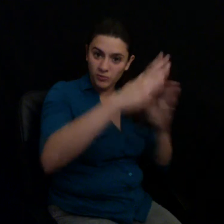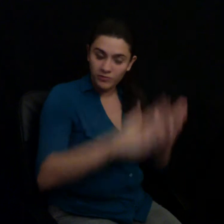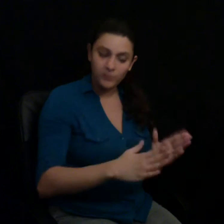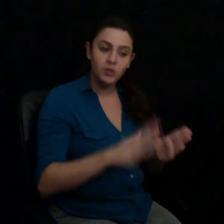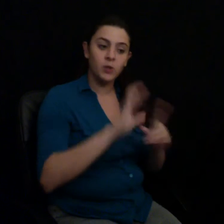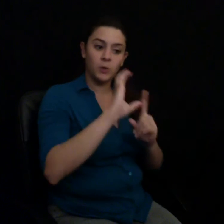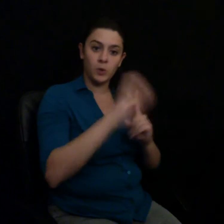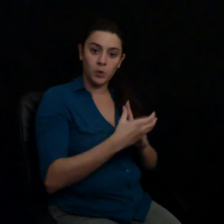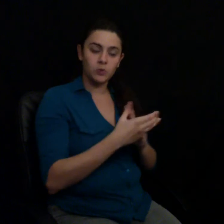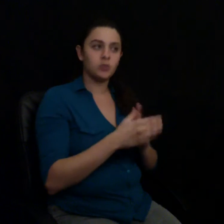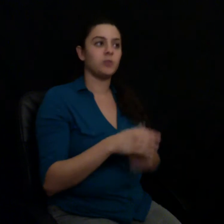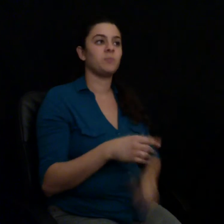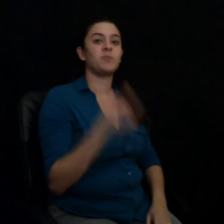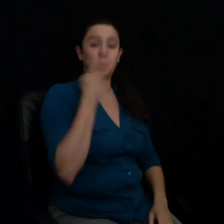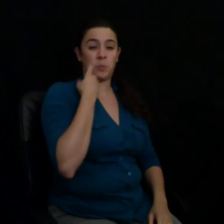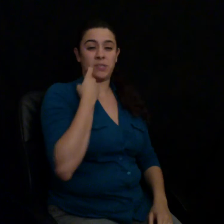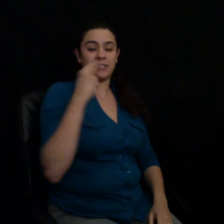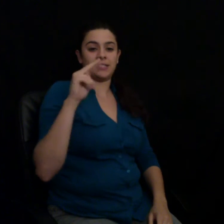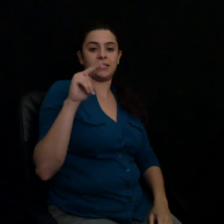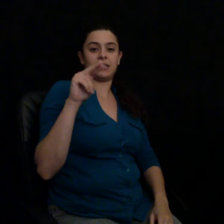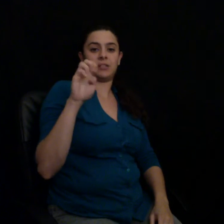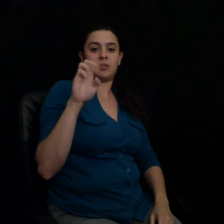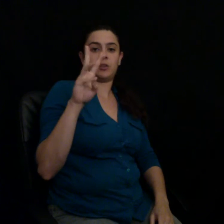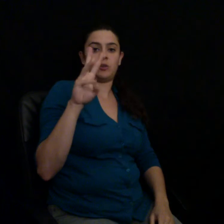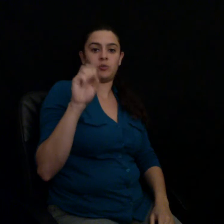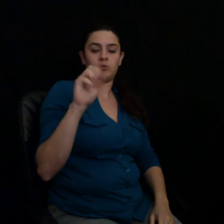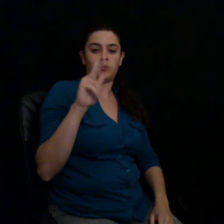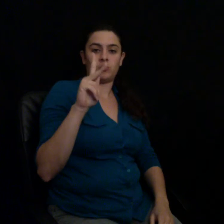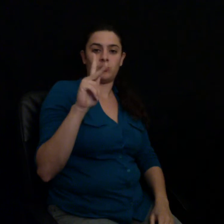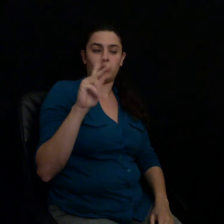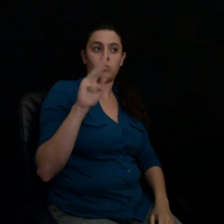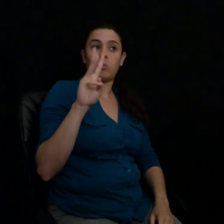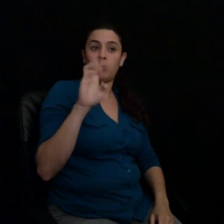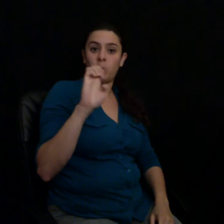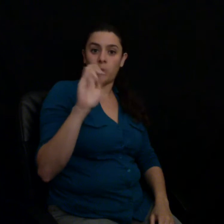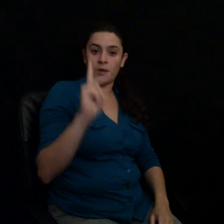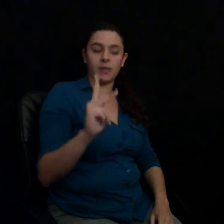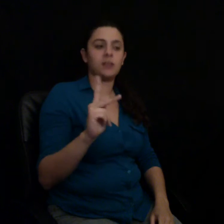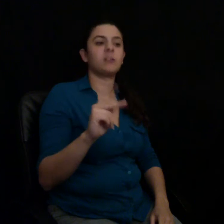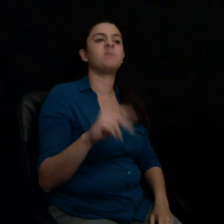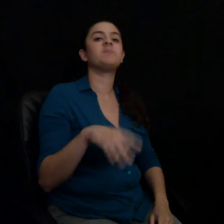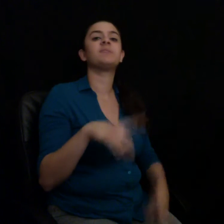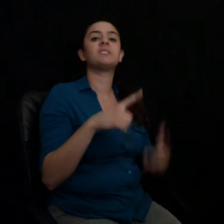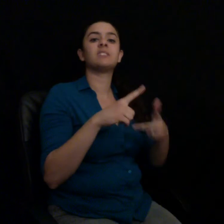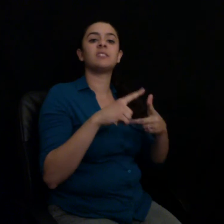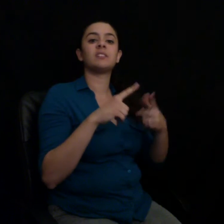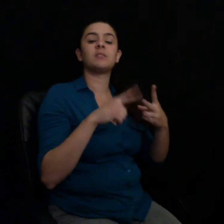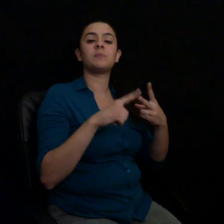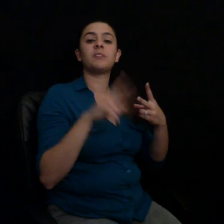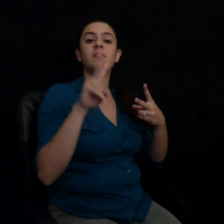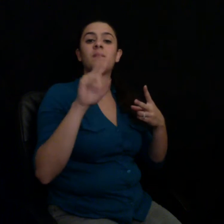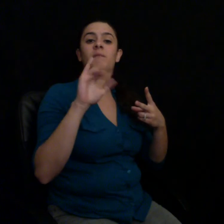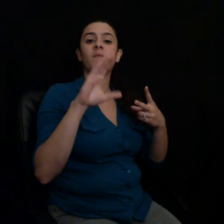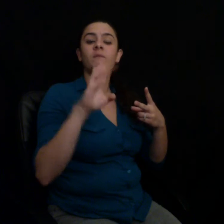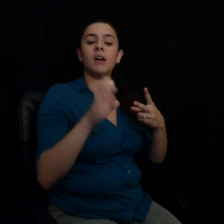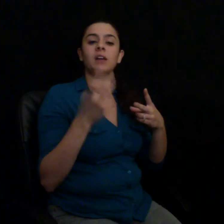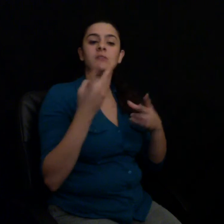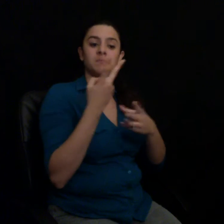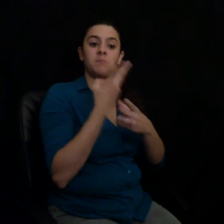interviewed me about this subject, and so did Vice, the documentary crew. Both of them did a special interview